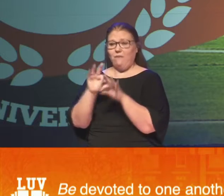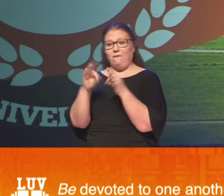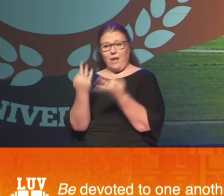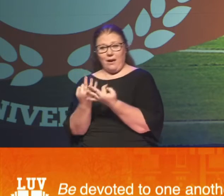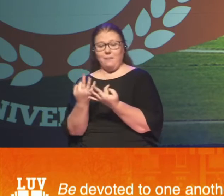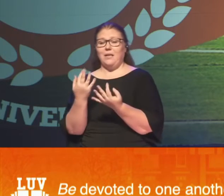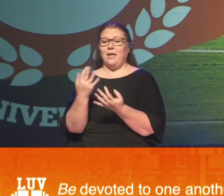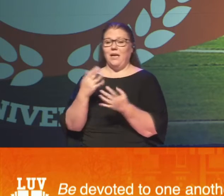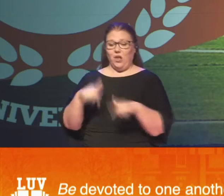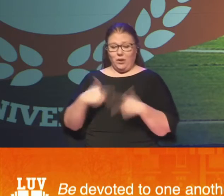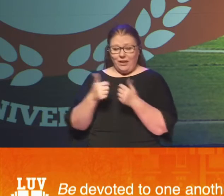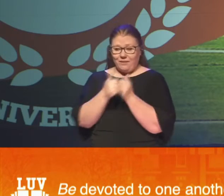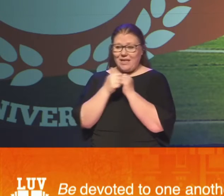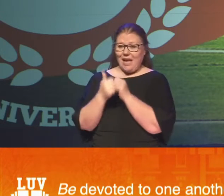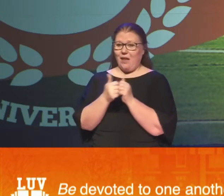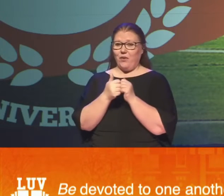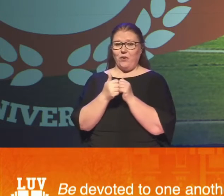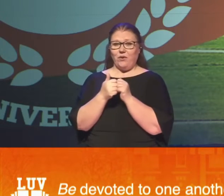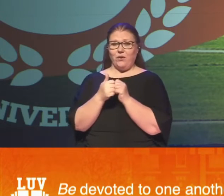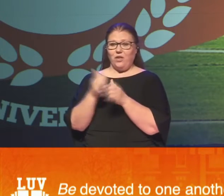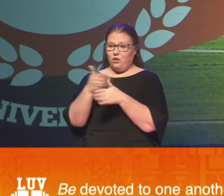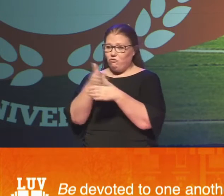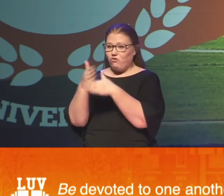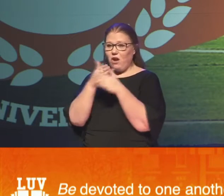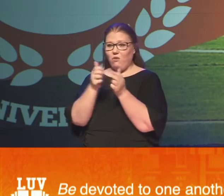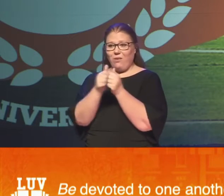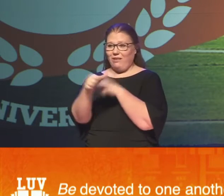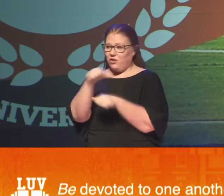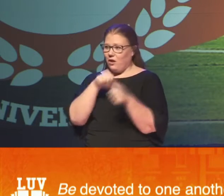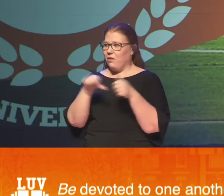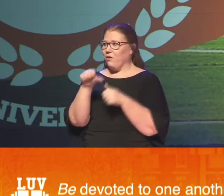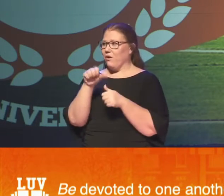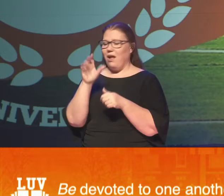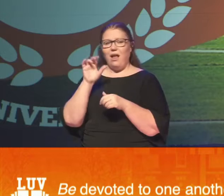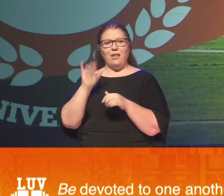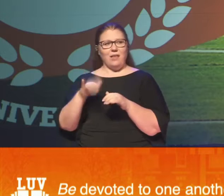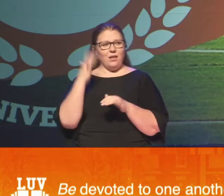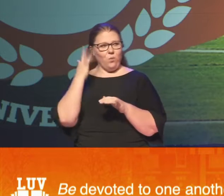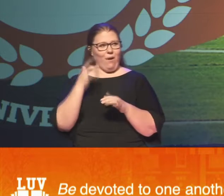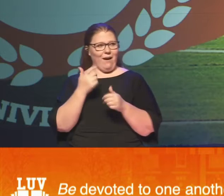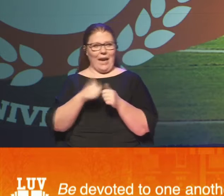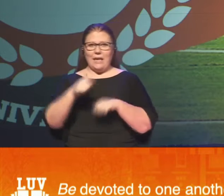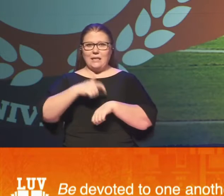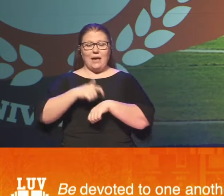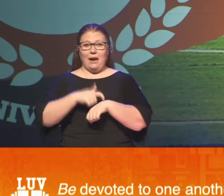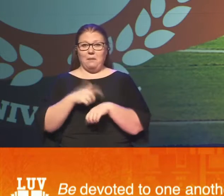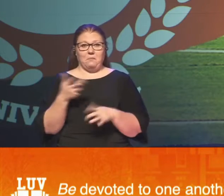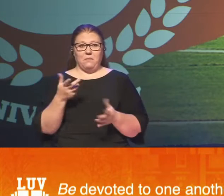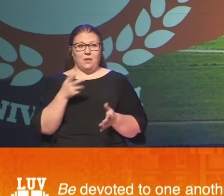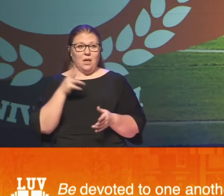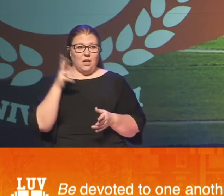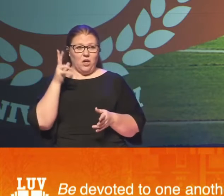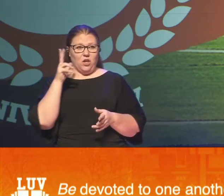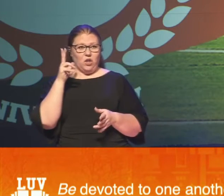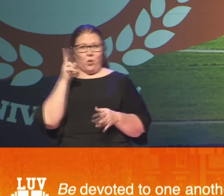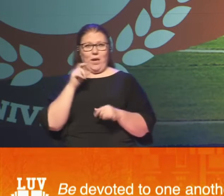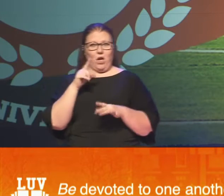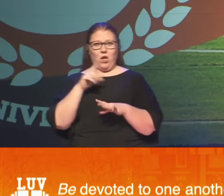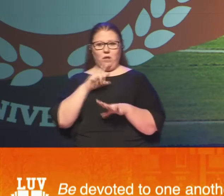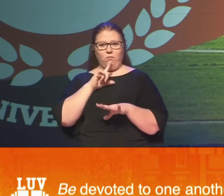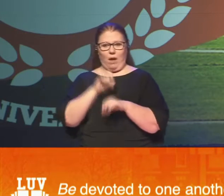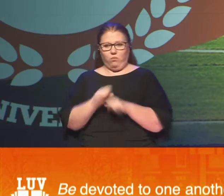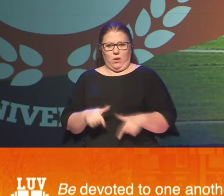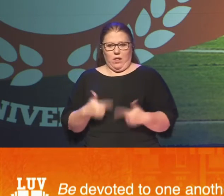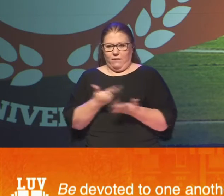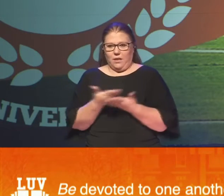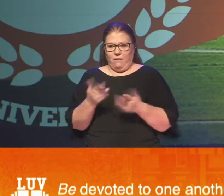you dwelt together, you shared with one another, right? That's why anytime really when you hear like practical stuff in Scripture around